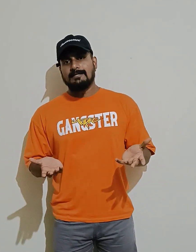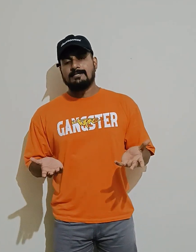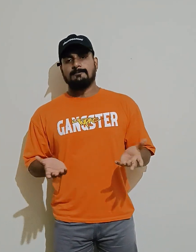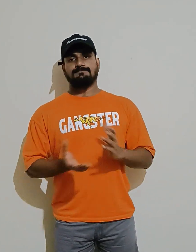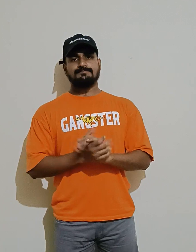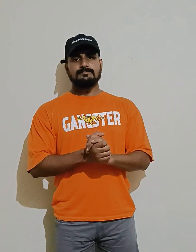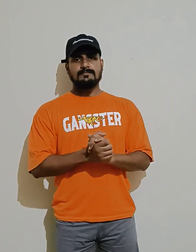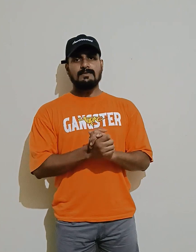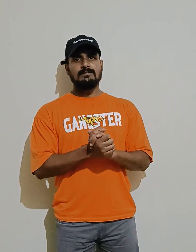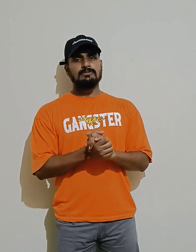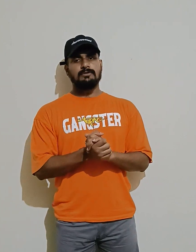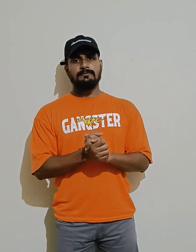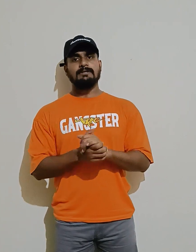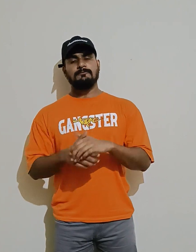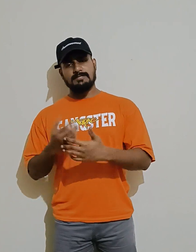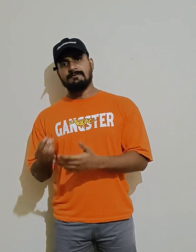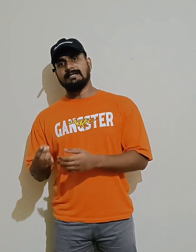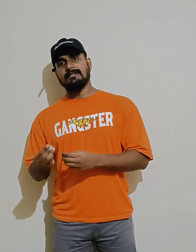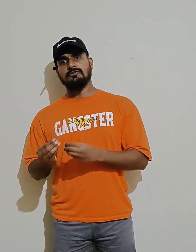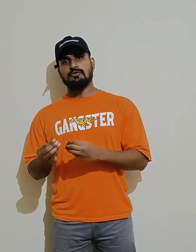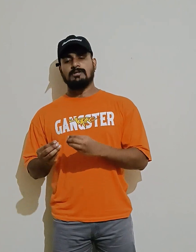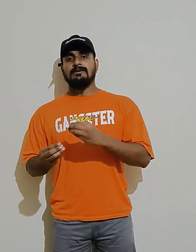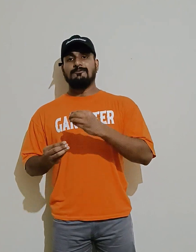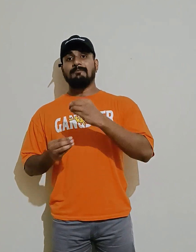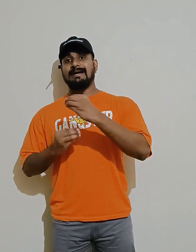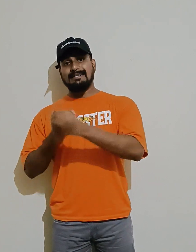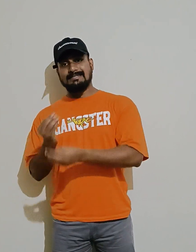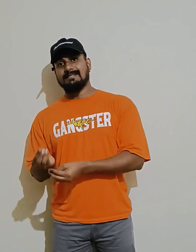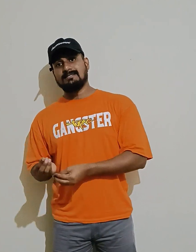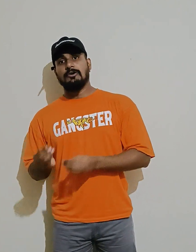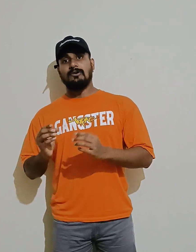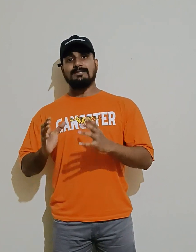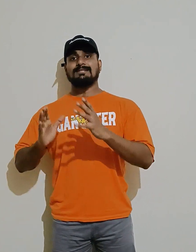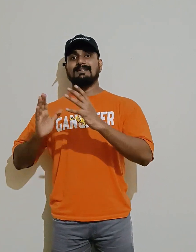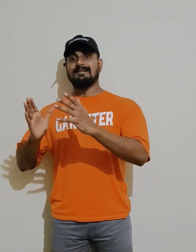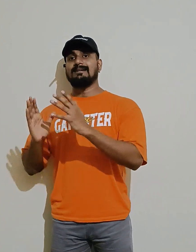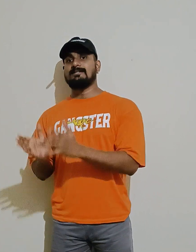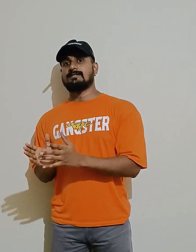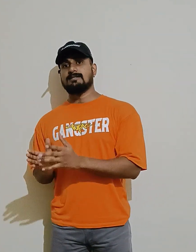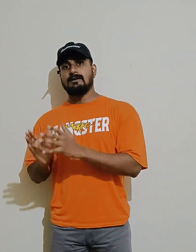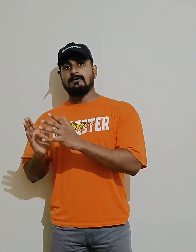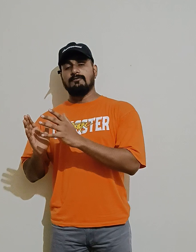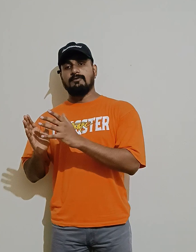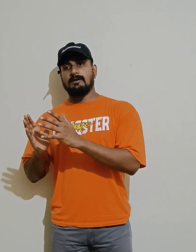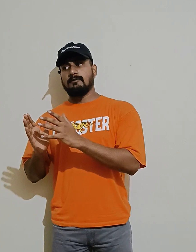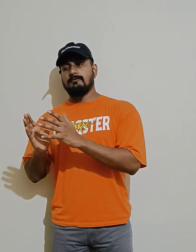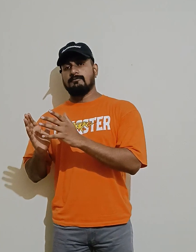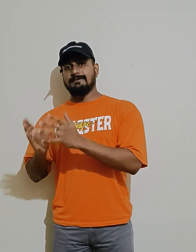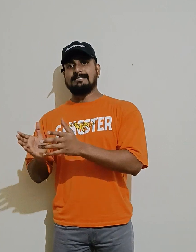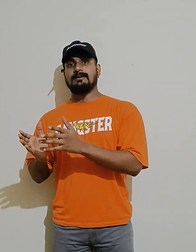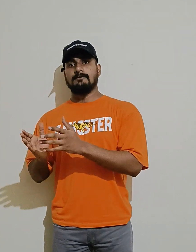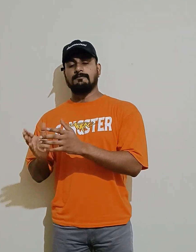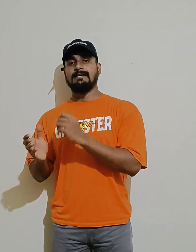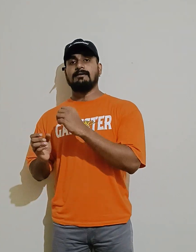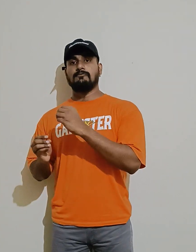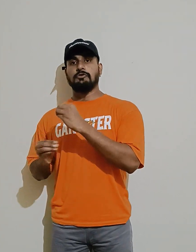statements which we can use for make decisions on the certain conditions which we want